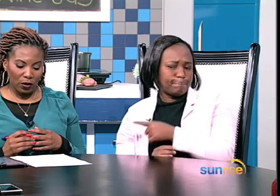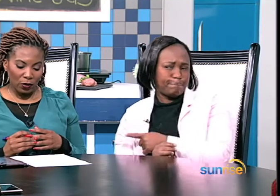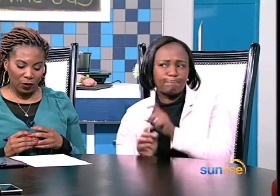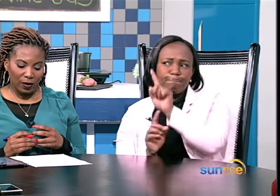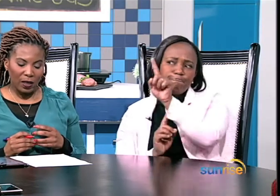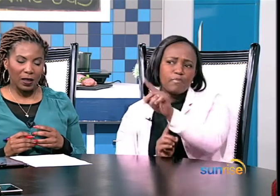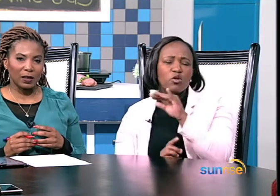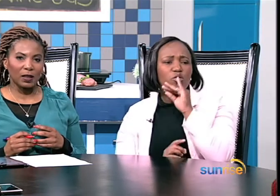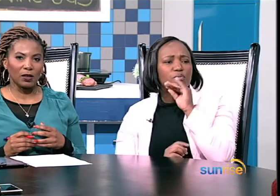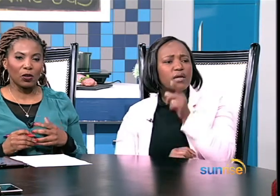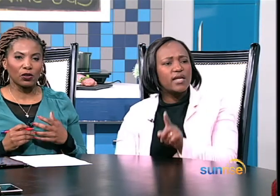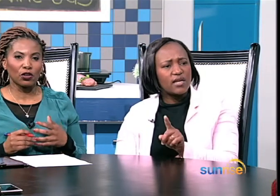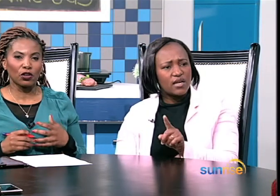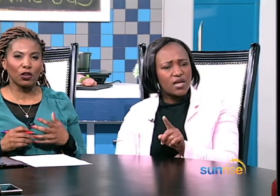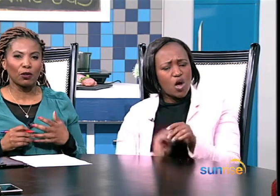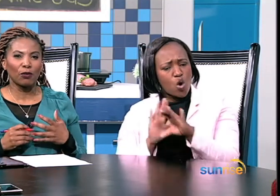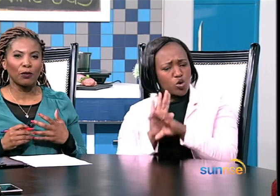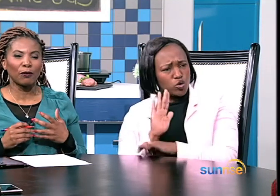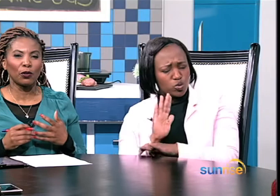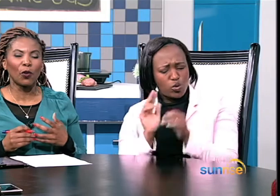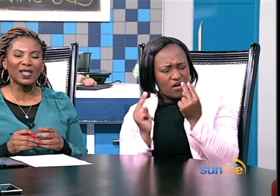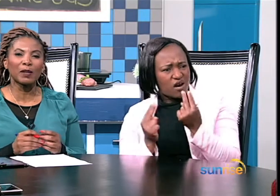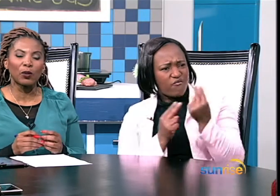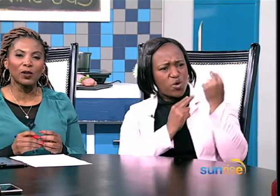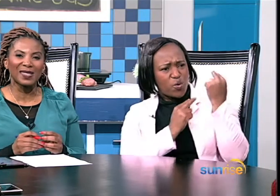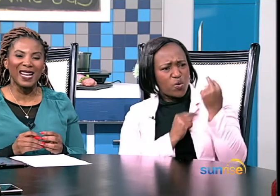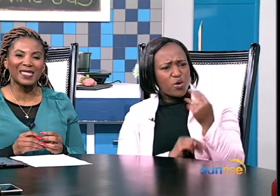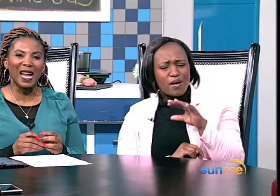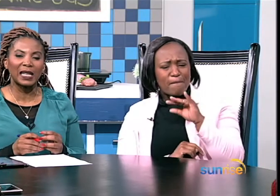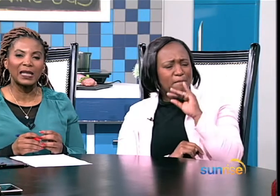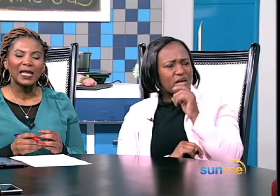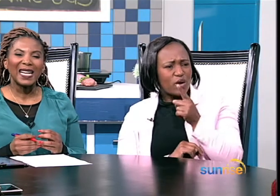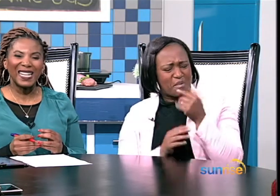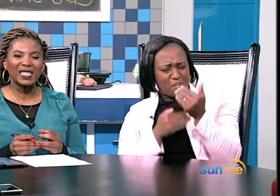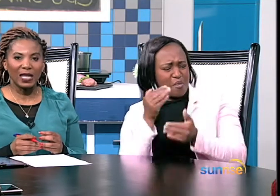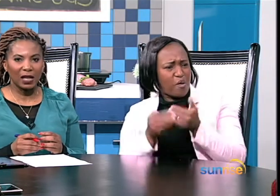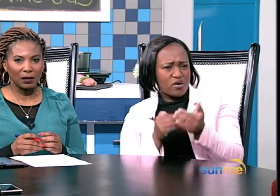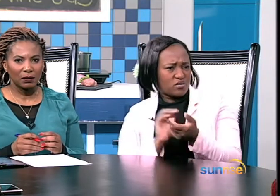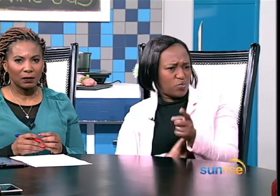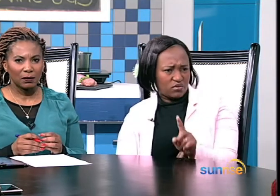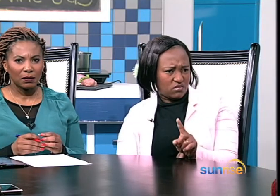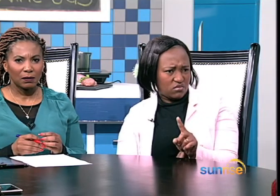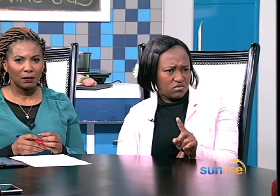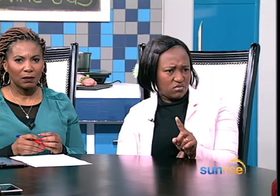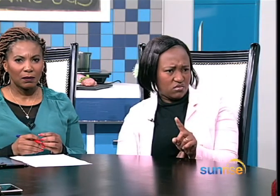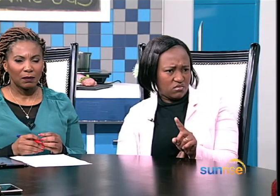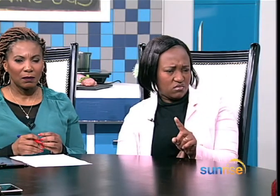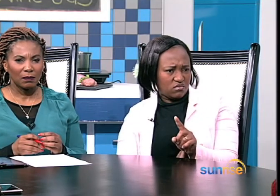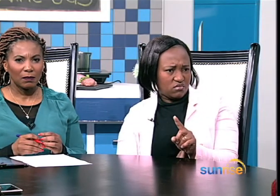you say that there's a constitutional review, what does that process exactly entail? Let me start